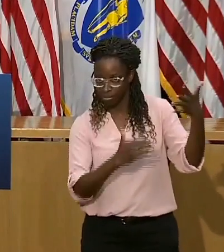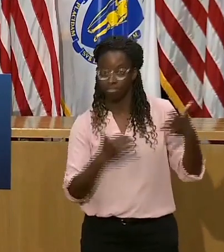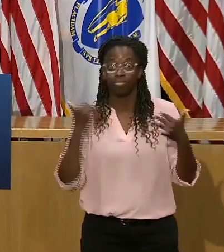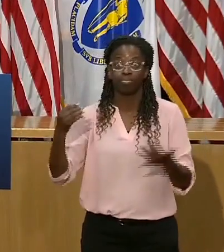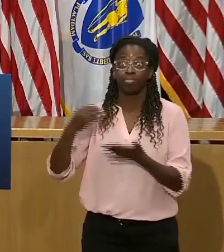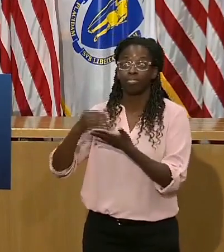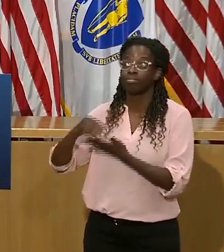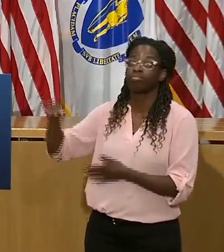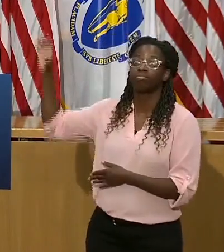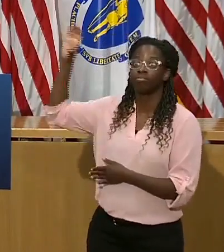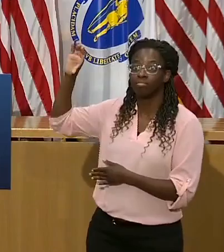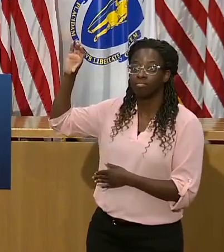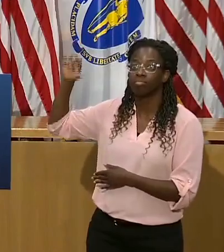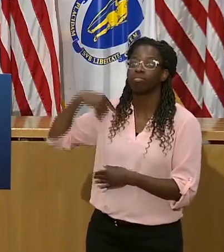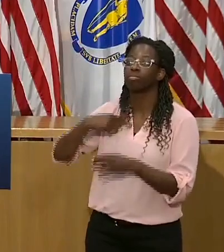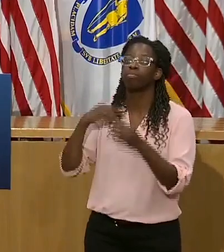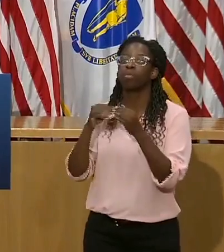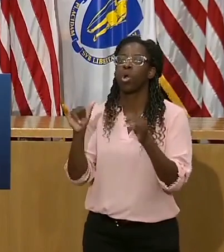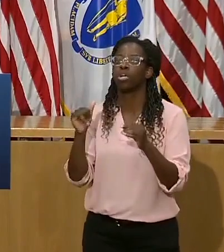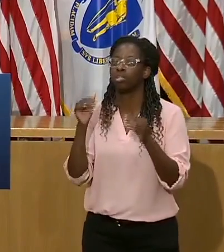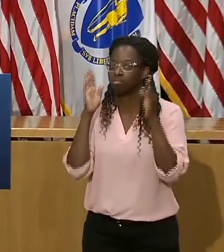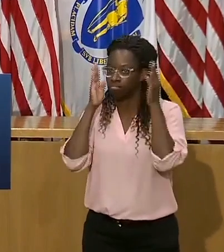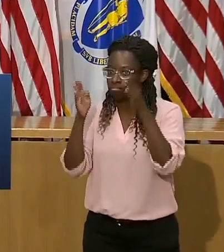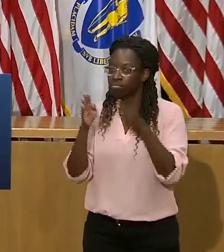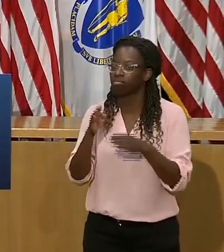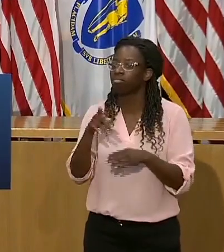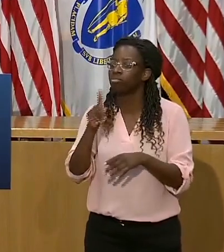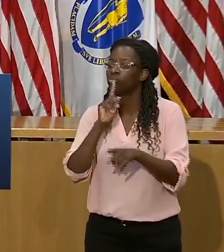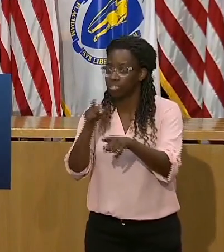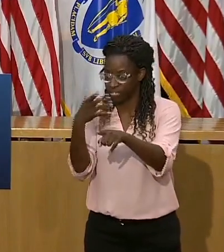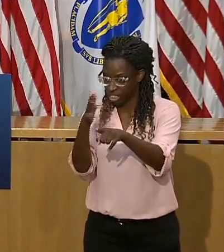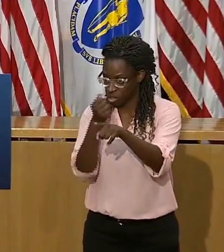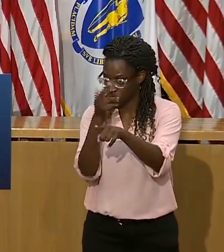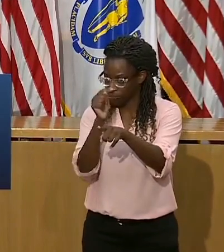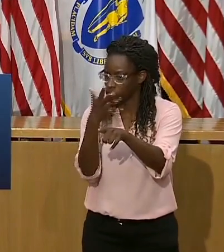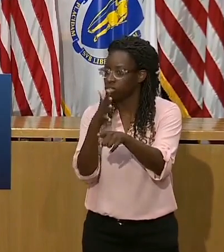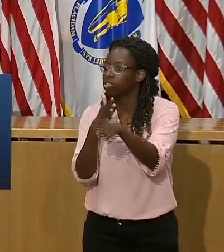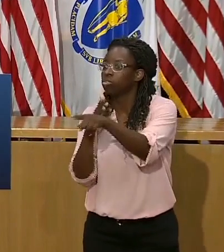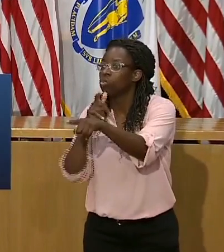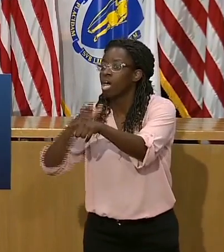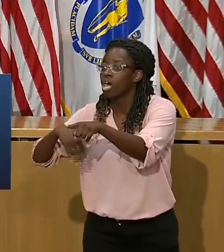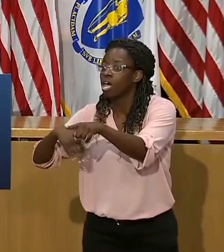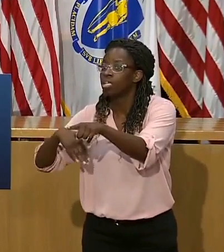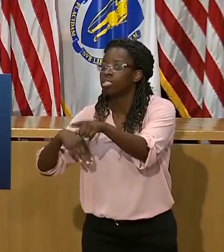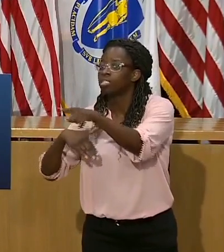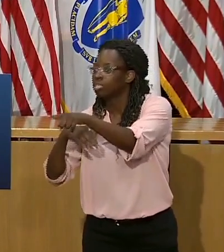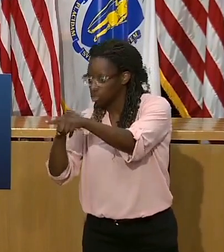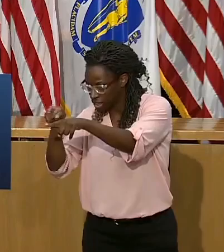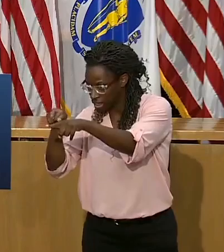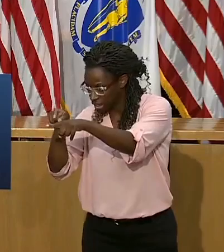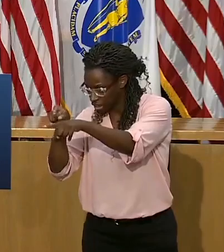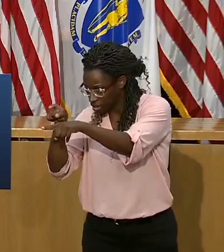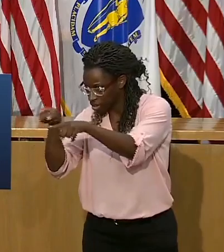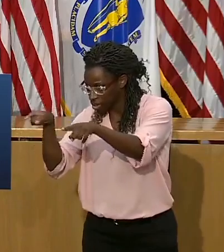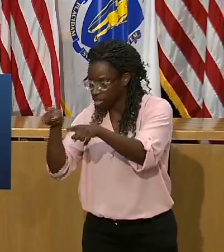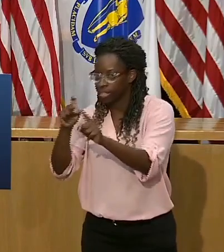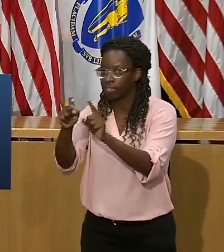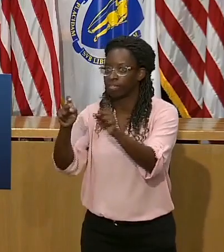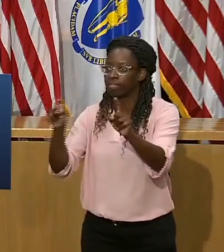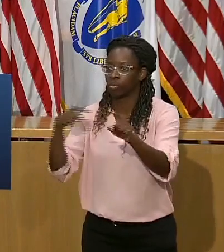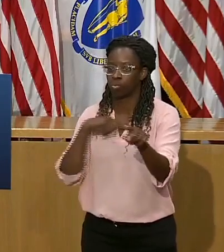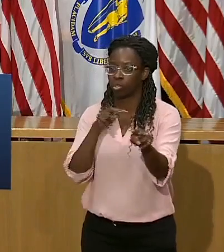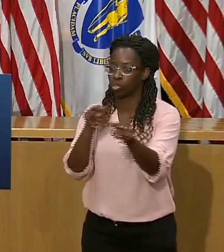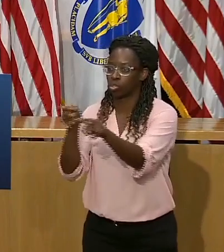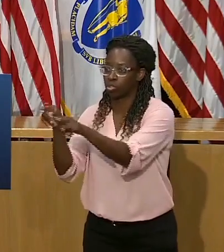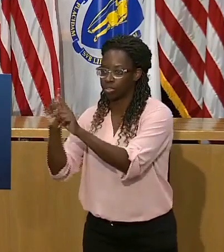this focuses on some of the communities, downtowns, neighborhoods, and businesses that have been hardest hit from the beginning. So I have a feeling that this